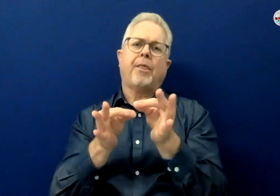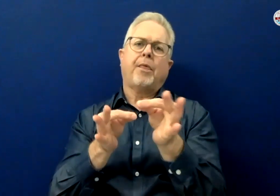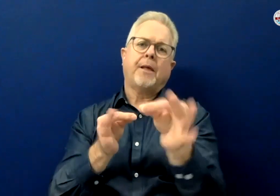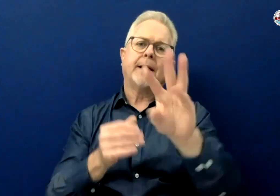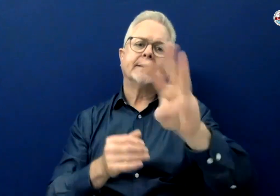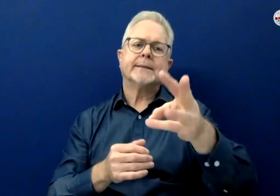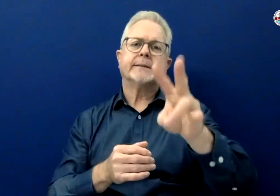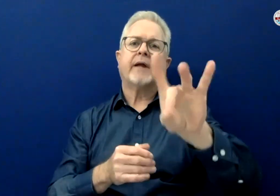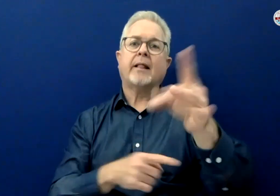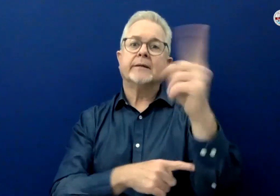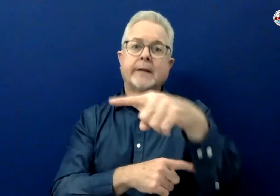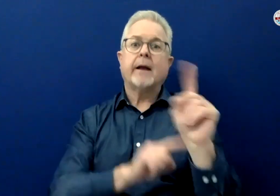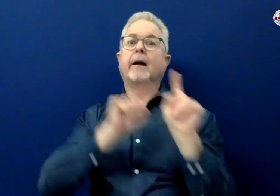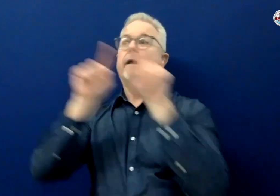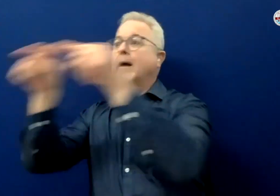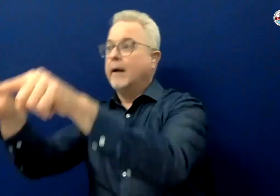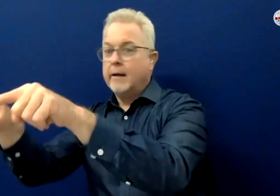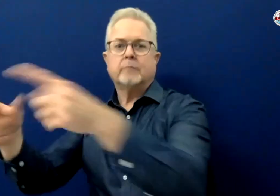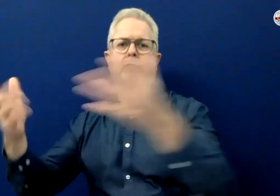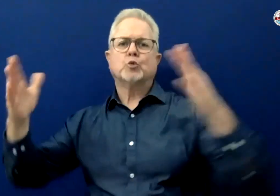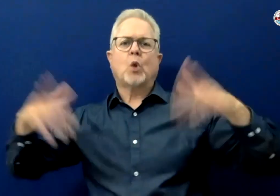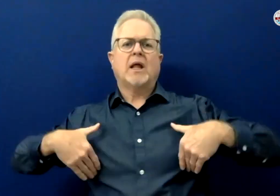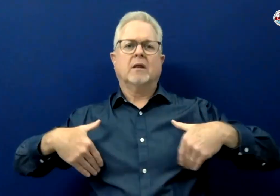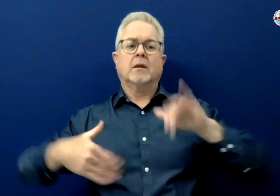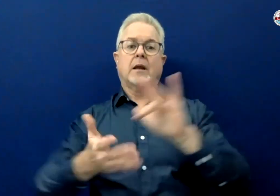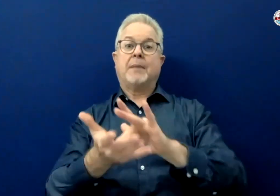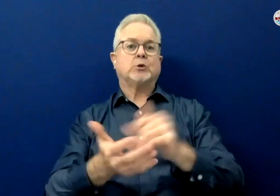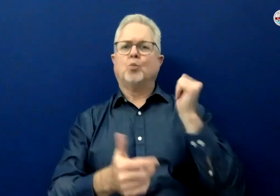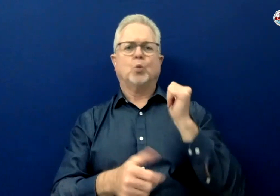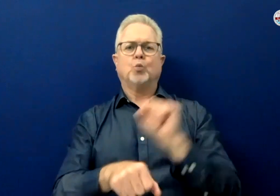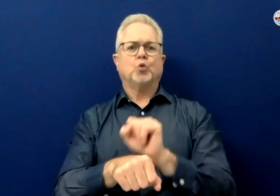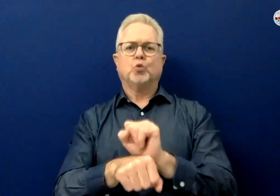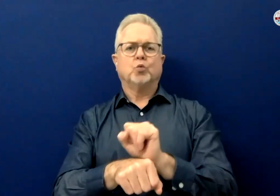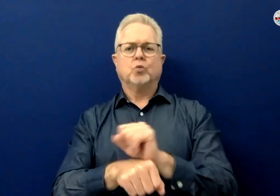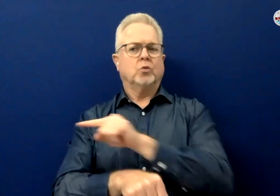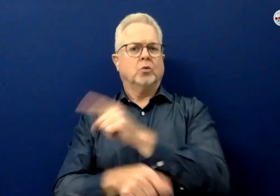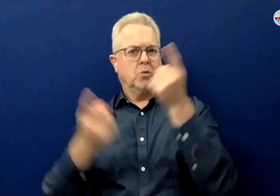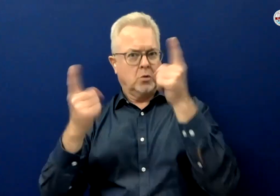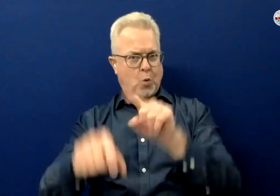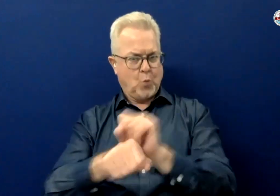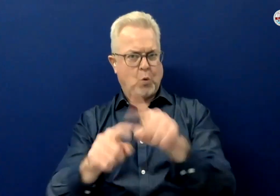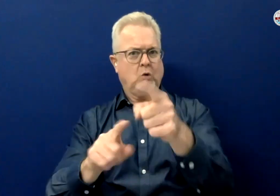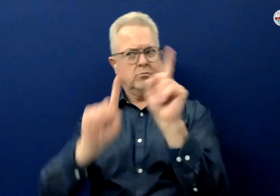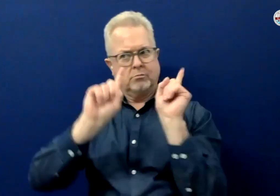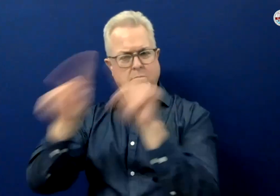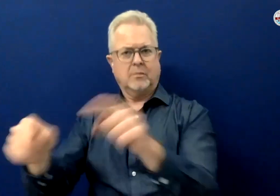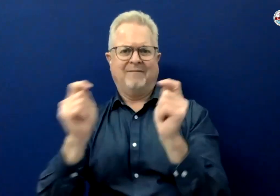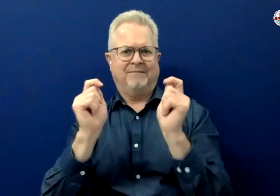of contracting COVID. Once you go into beyond the 6th or 7th day, it is too late. That medication will not be